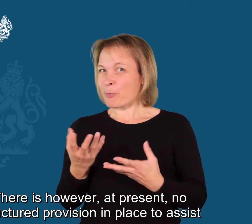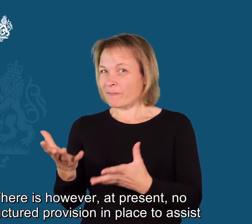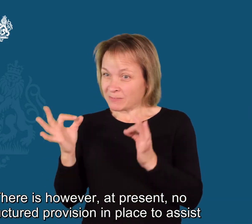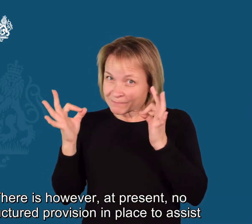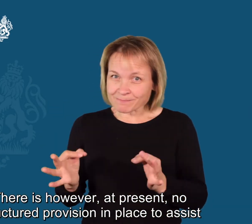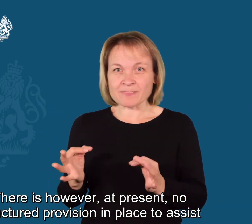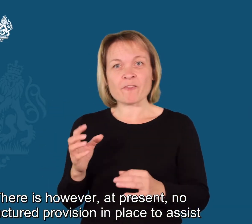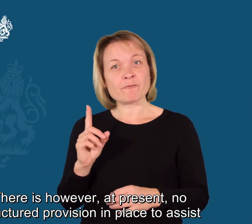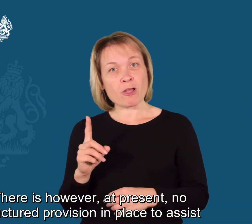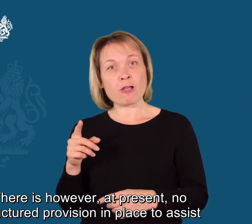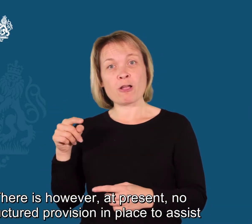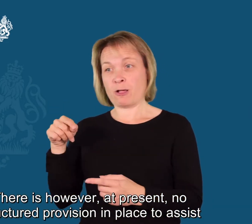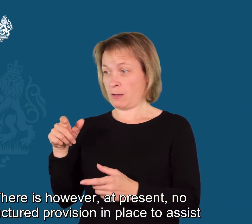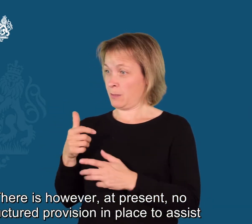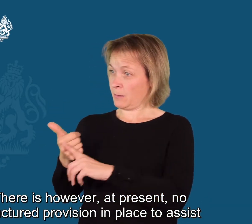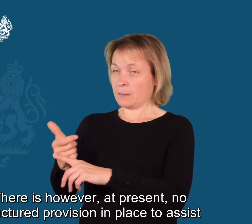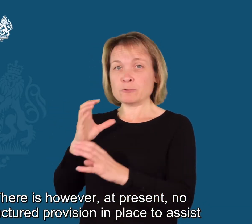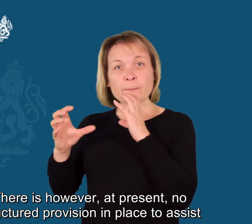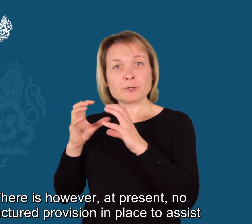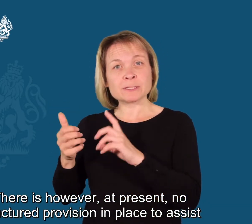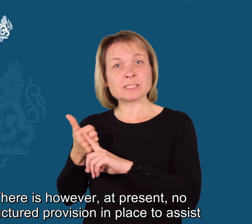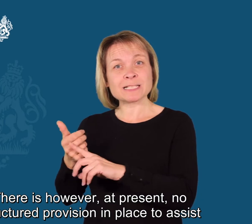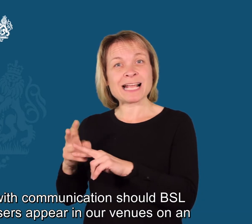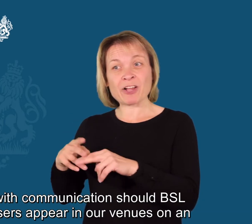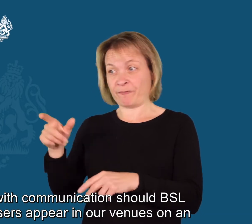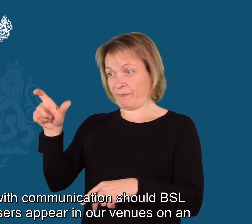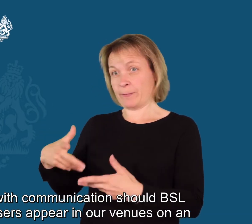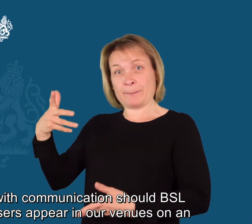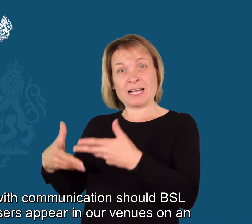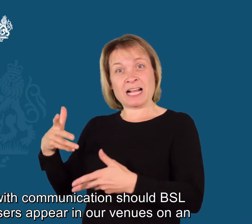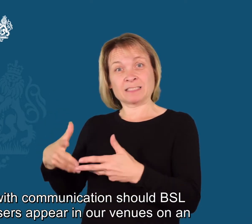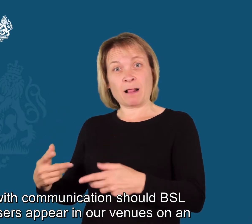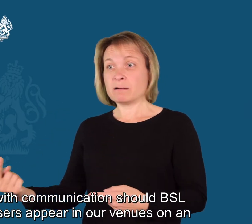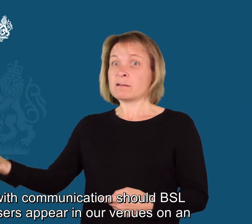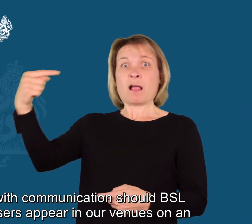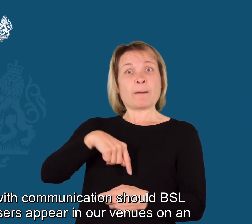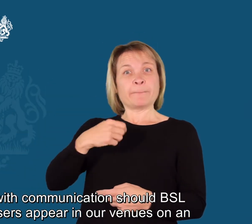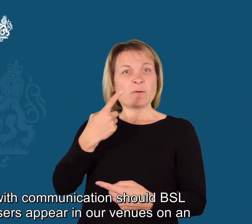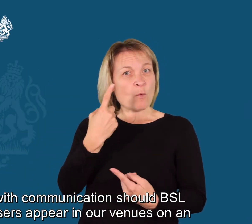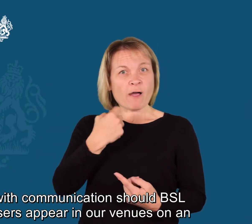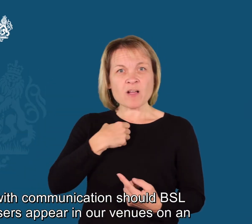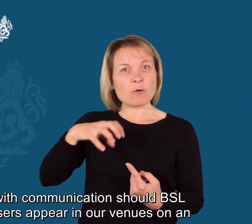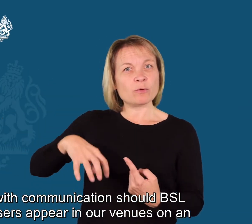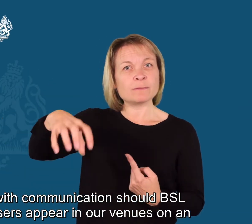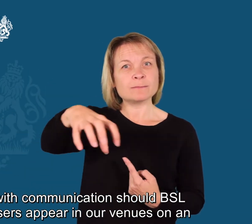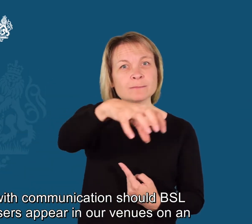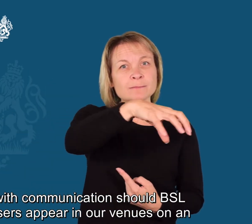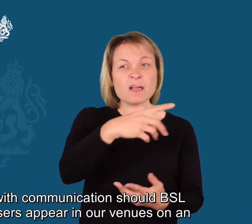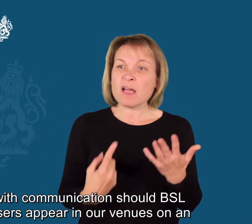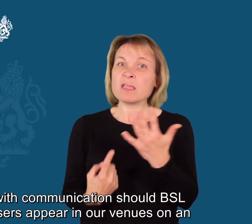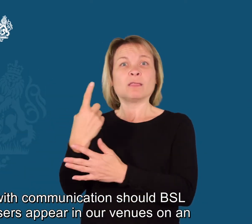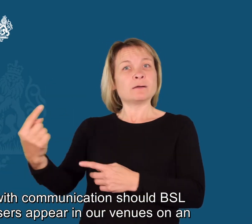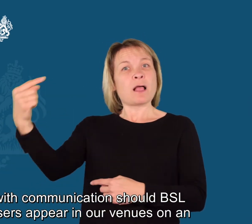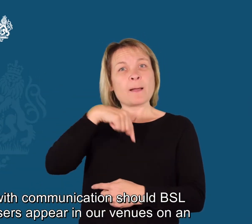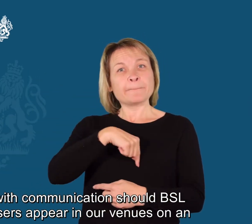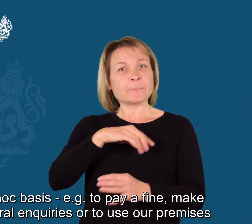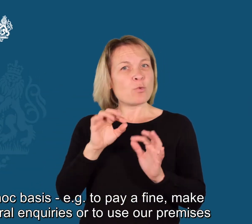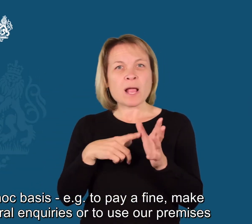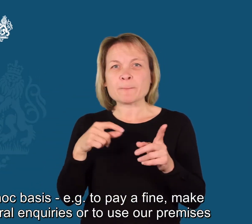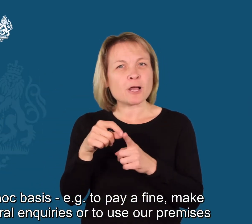There is, however, at present, no structured provision in place to assist with communication should BSL users appear in our venues on an ad hoc